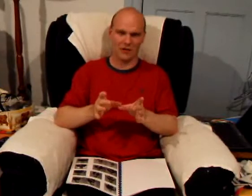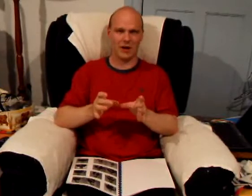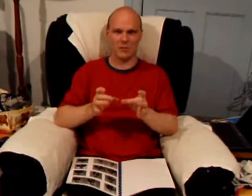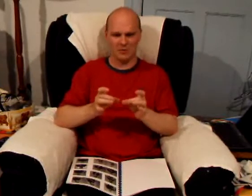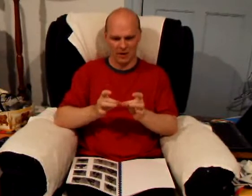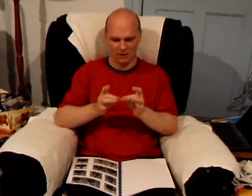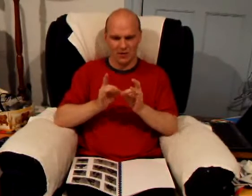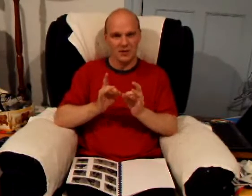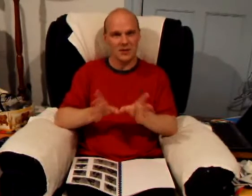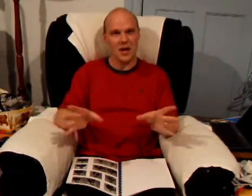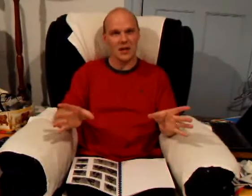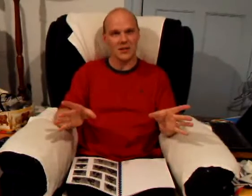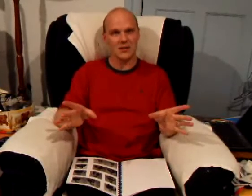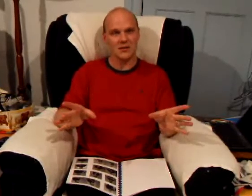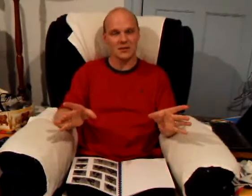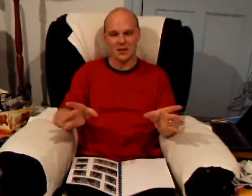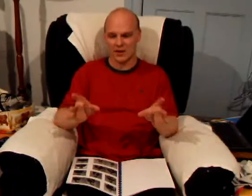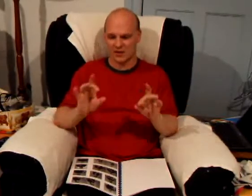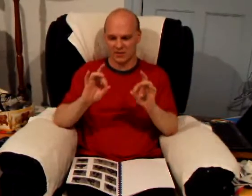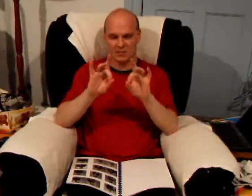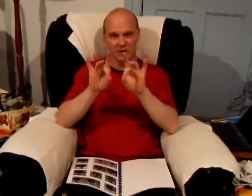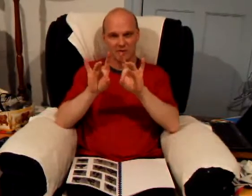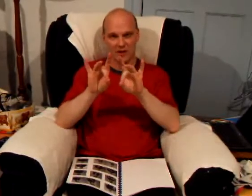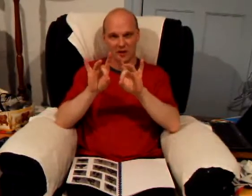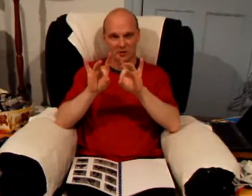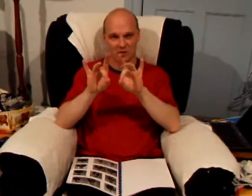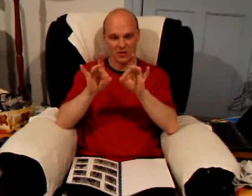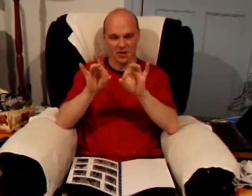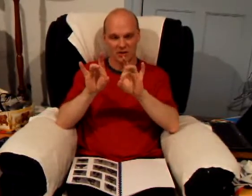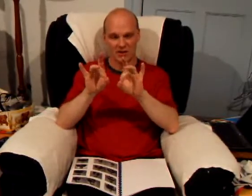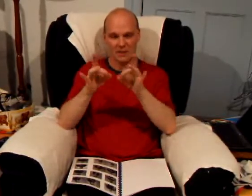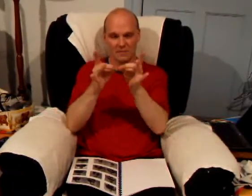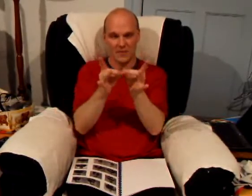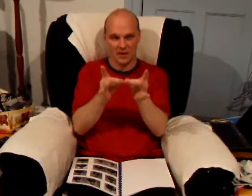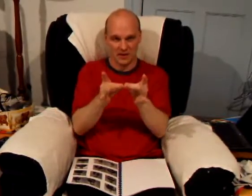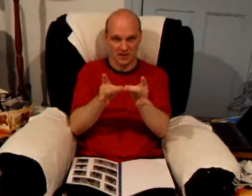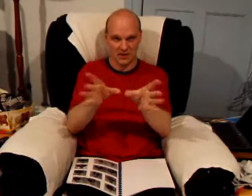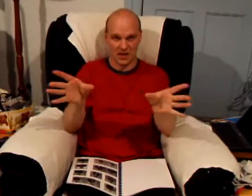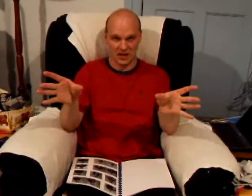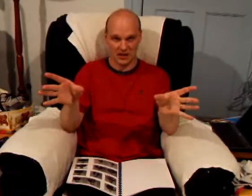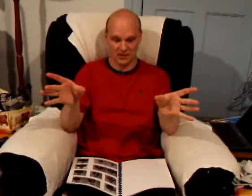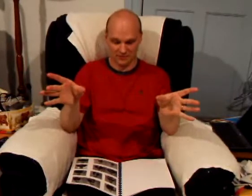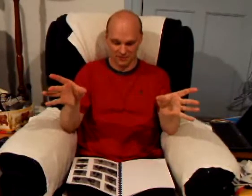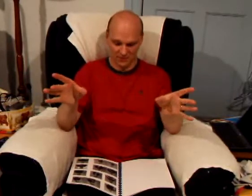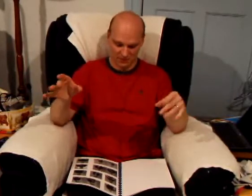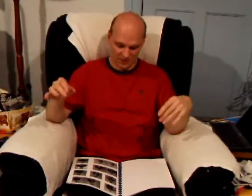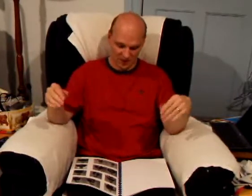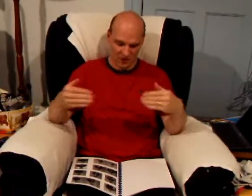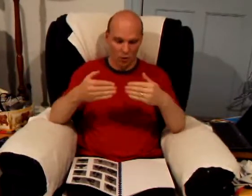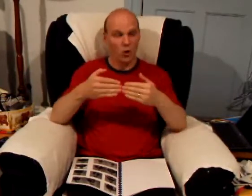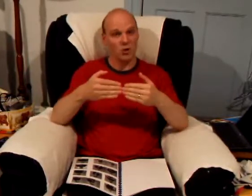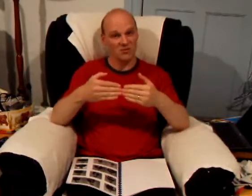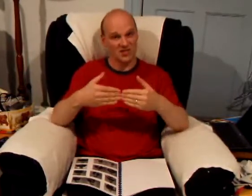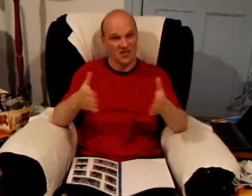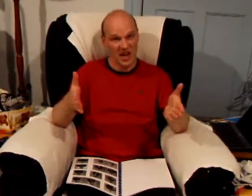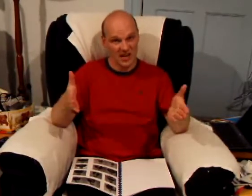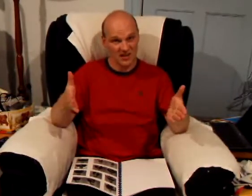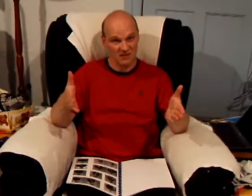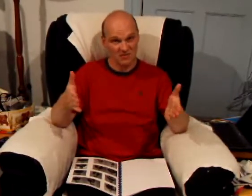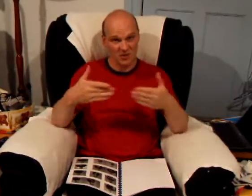I can't remember now. Start. That's middle finger holding onto the thumb. Start. Or start, sort